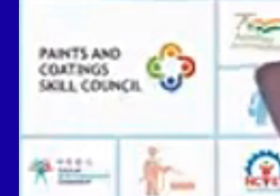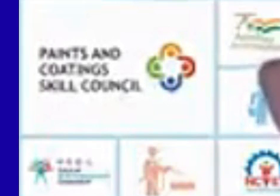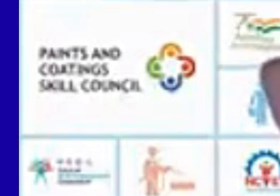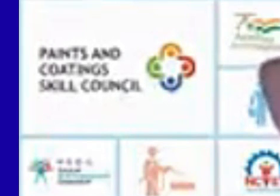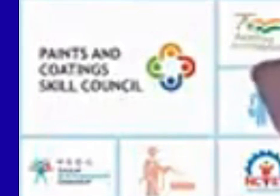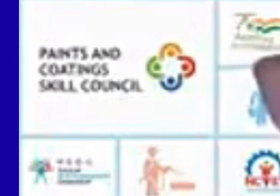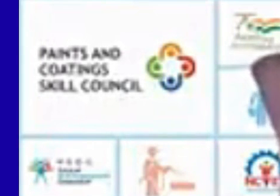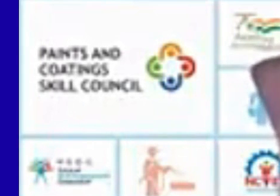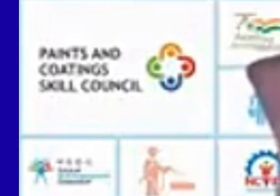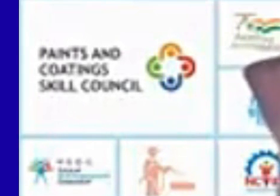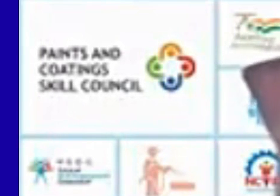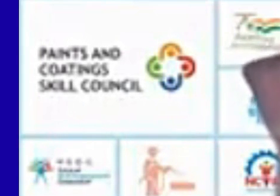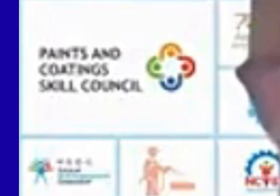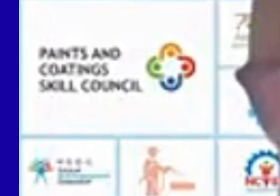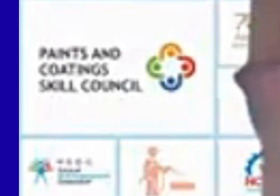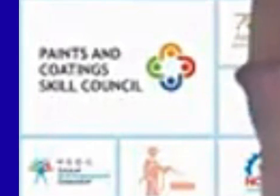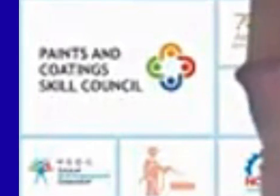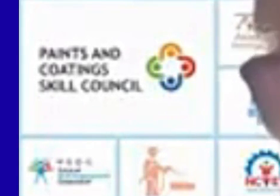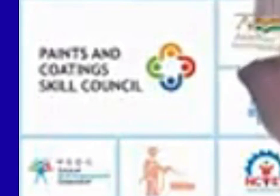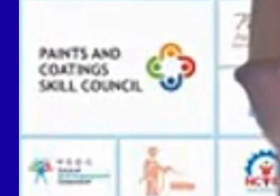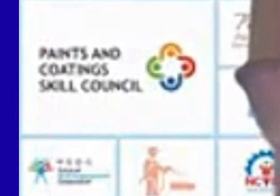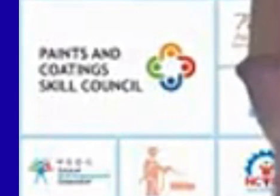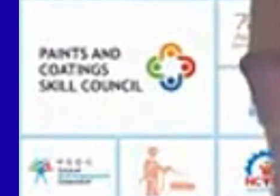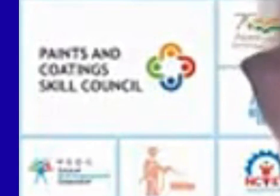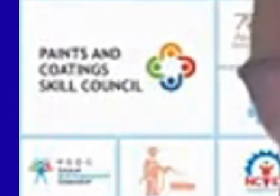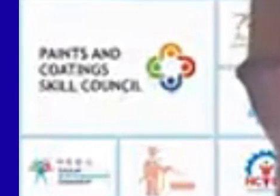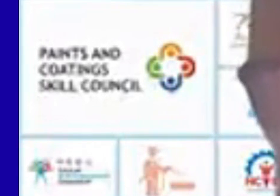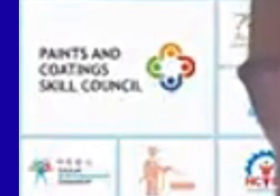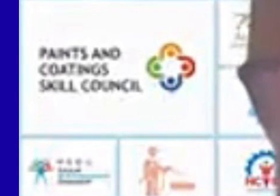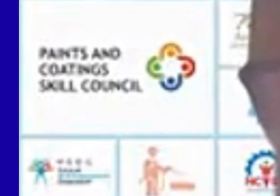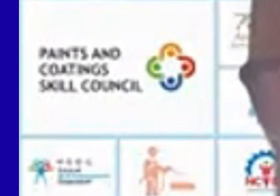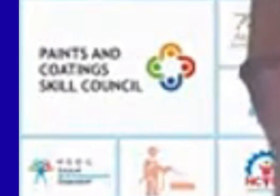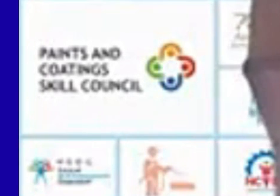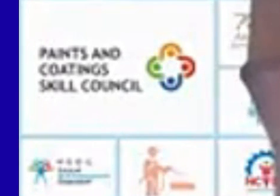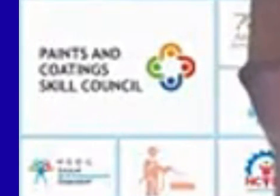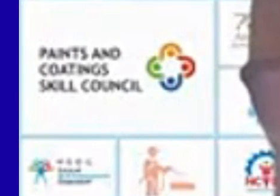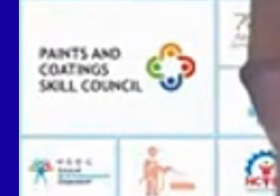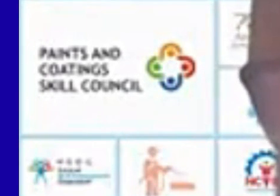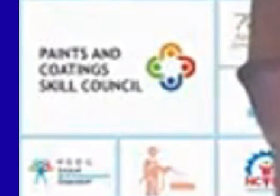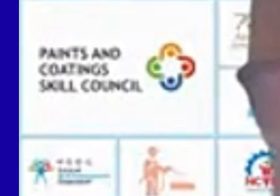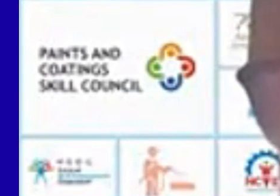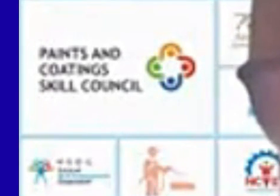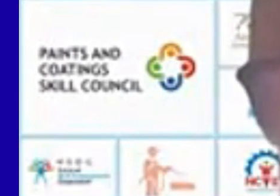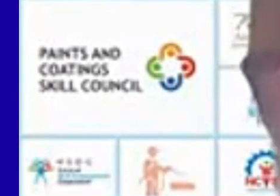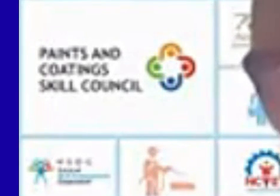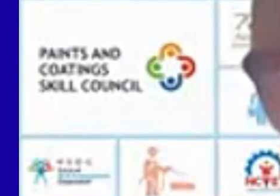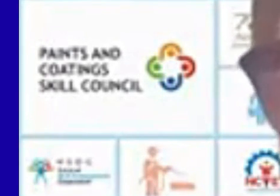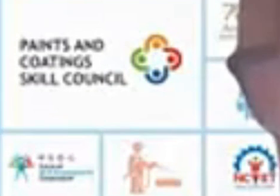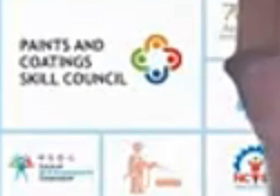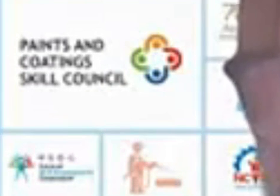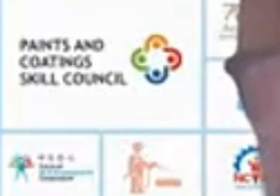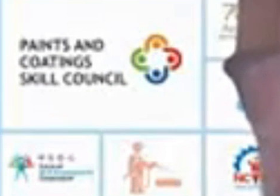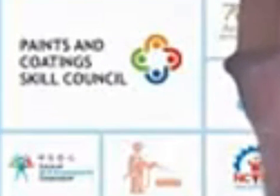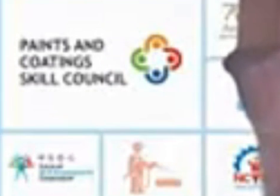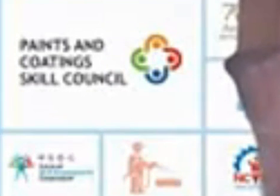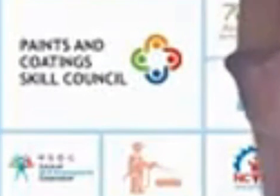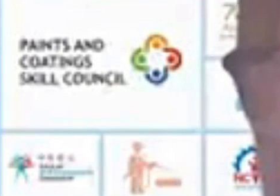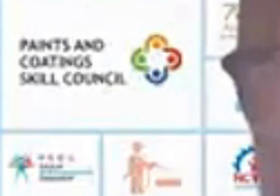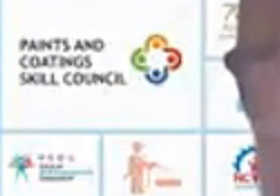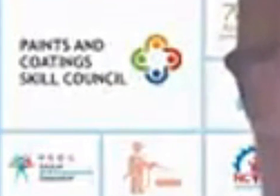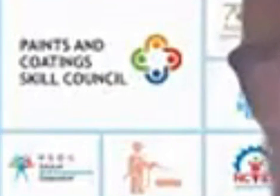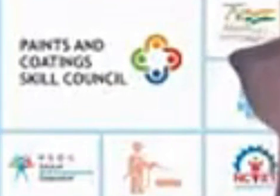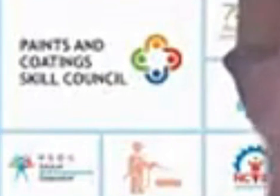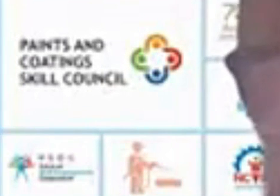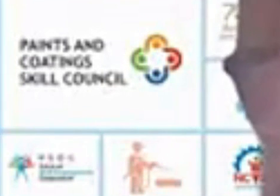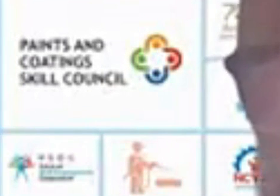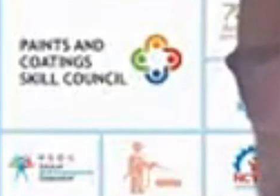tell them. Then they will call and there will be a, then I can join only in their presence. And then there will be a discussion, whatever is the issue. Competitors are not allowed